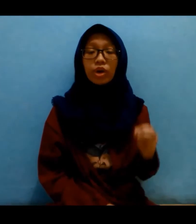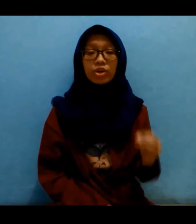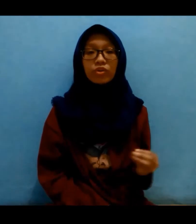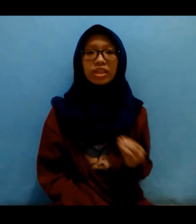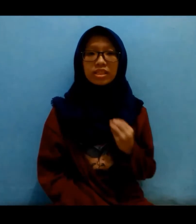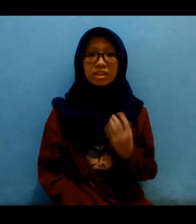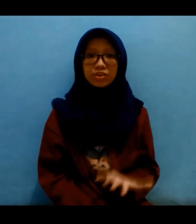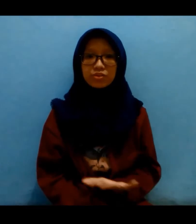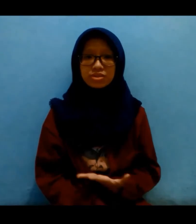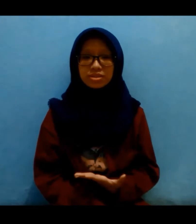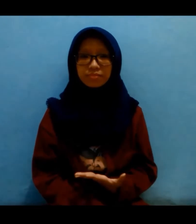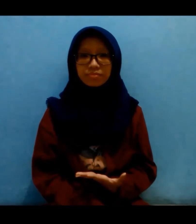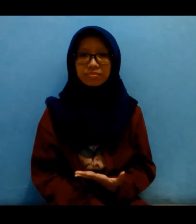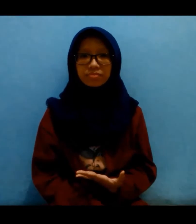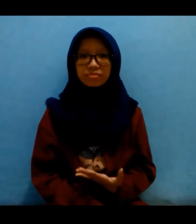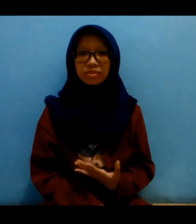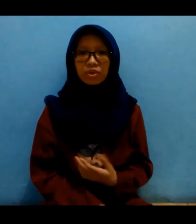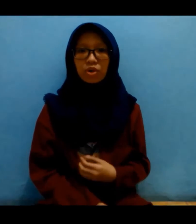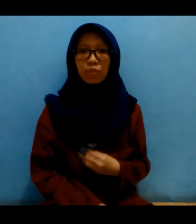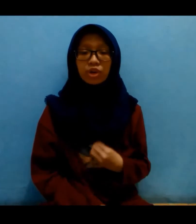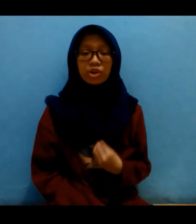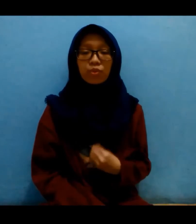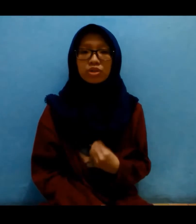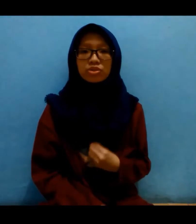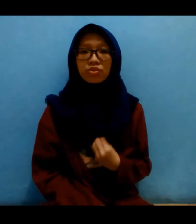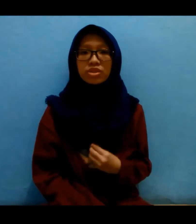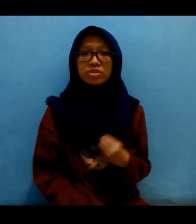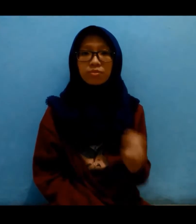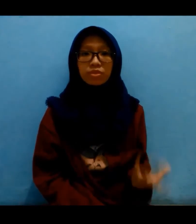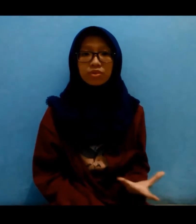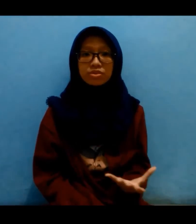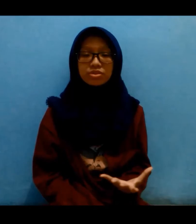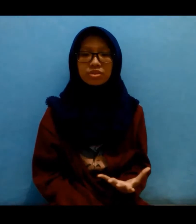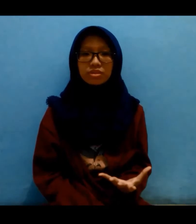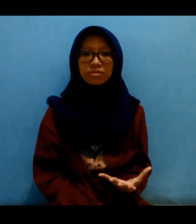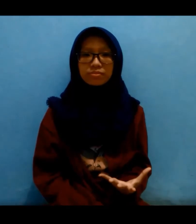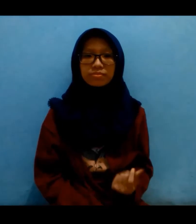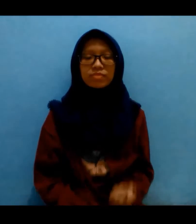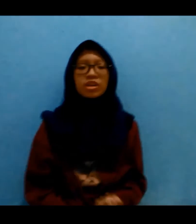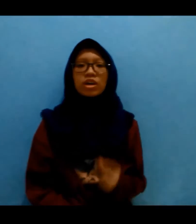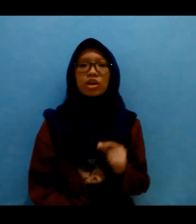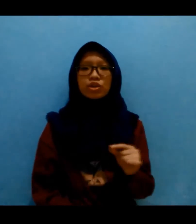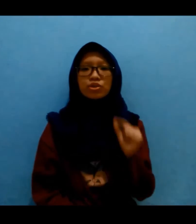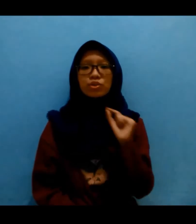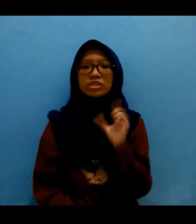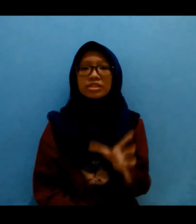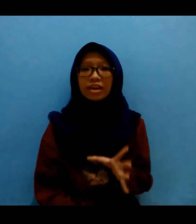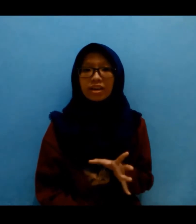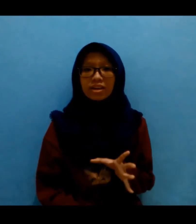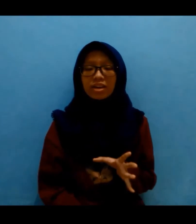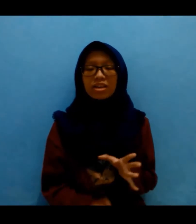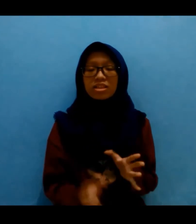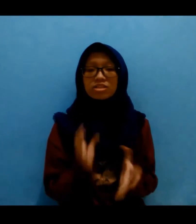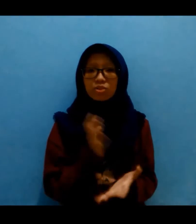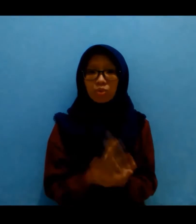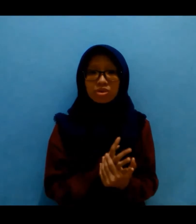When you read the news, or when you want to read some news, you should check the